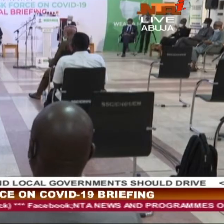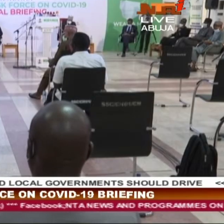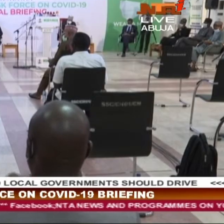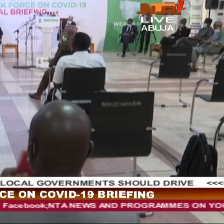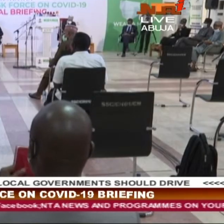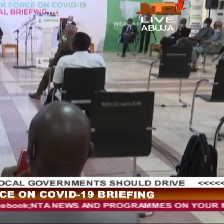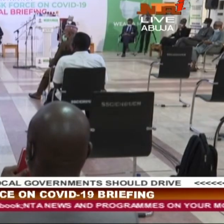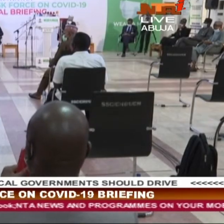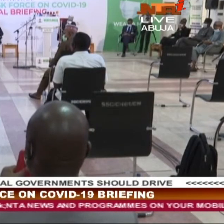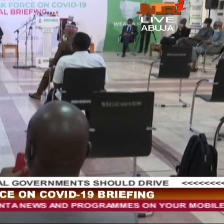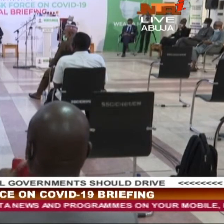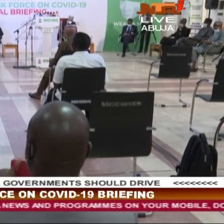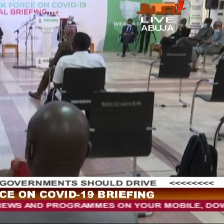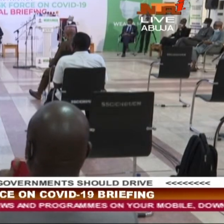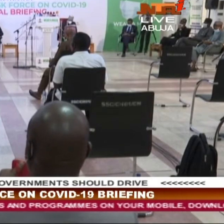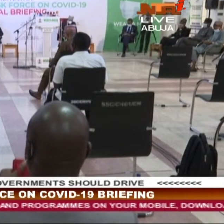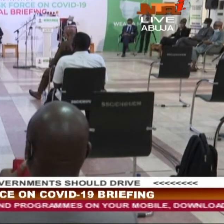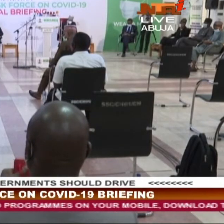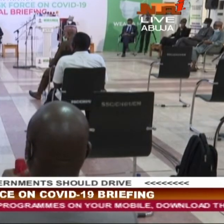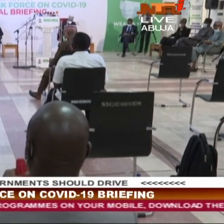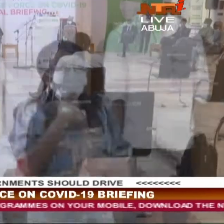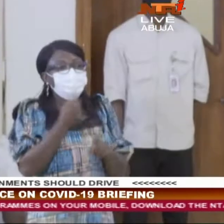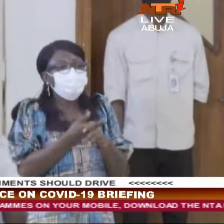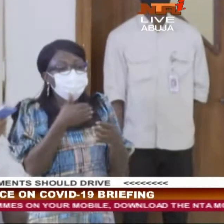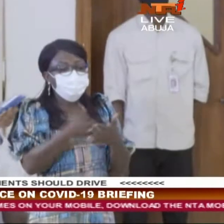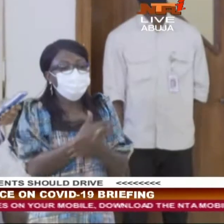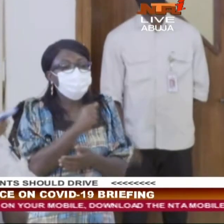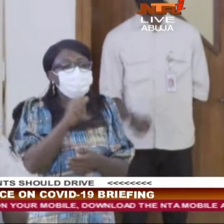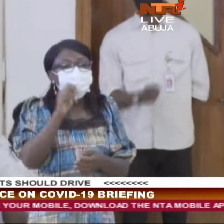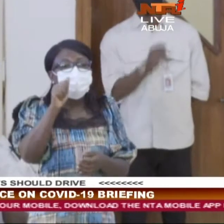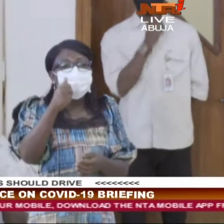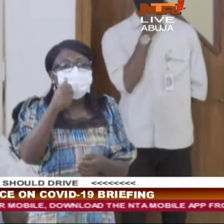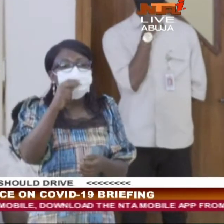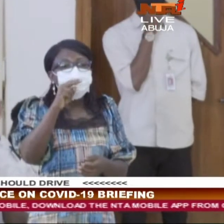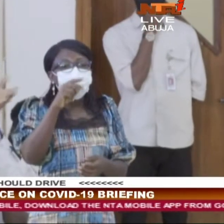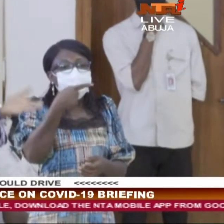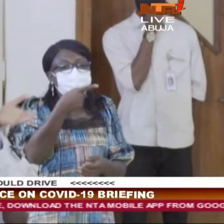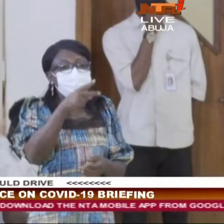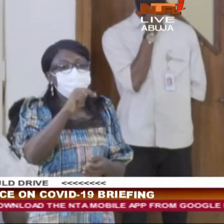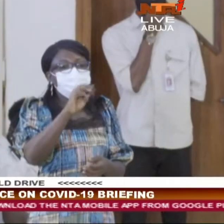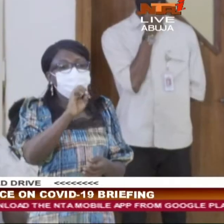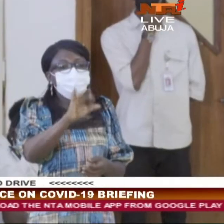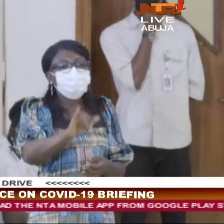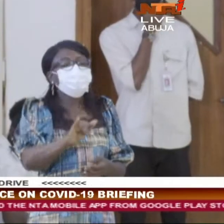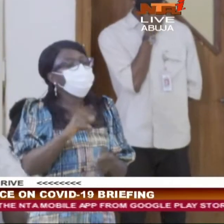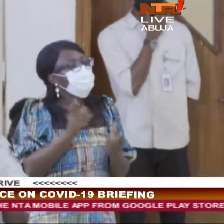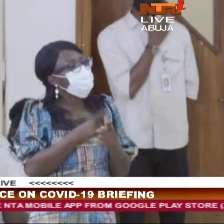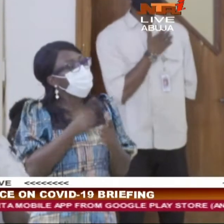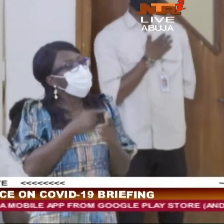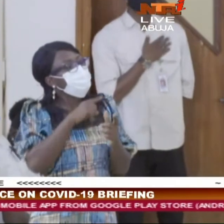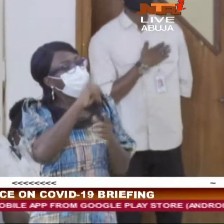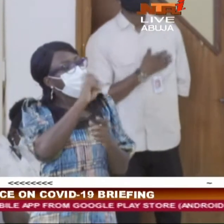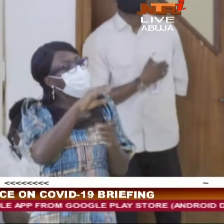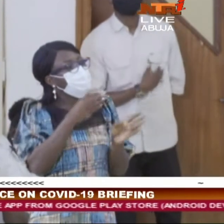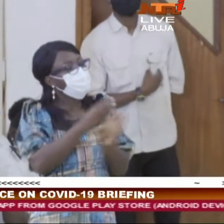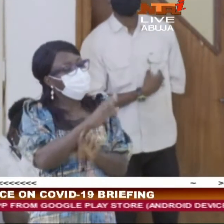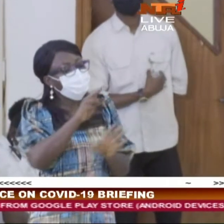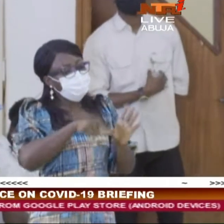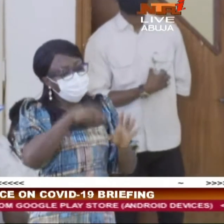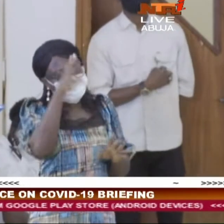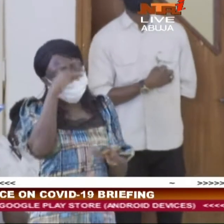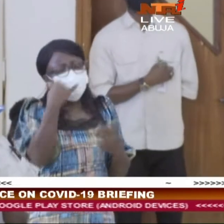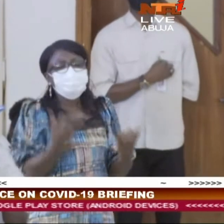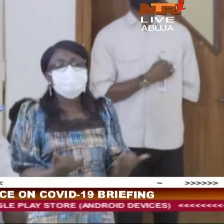Good evening, all. Rachel Abuja from the News Agency of Nigeria. My first question is to the chairman. Sir,